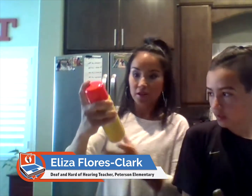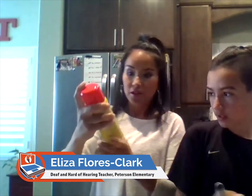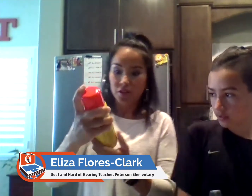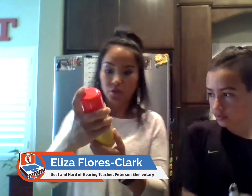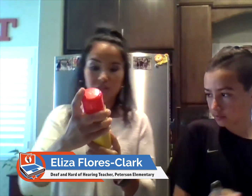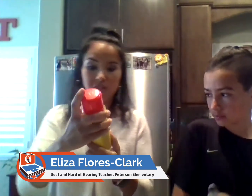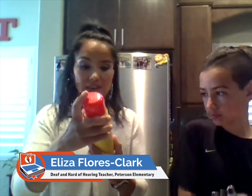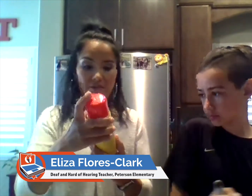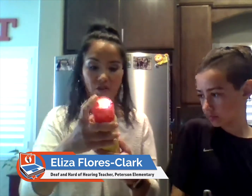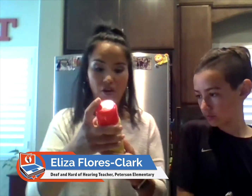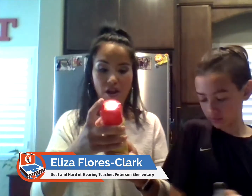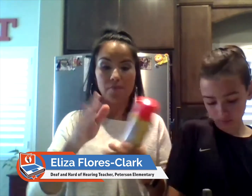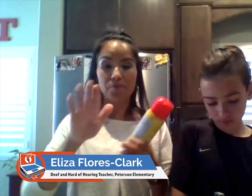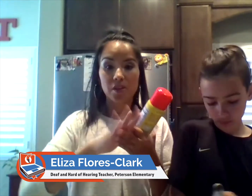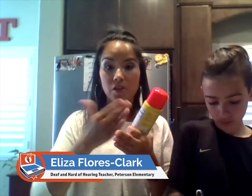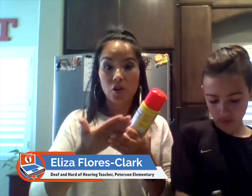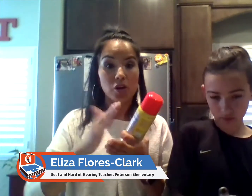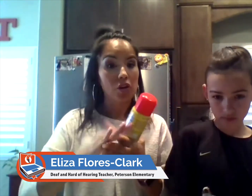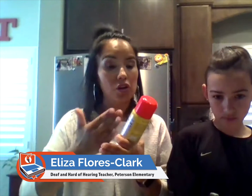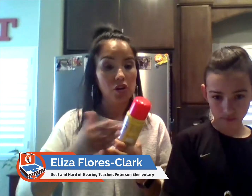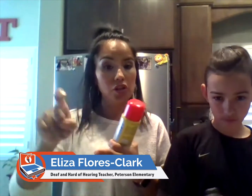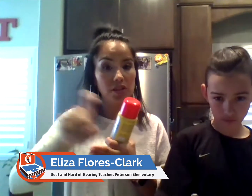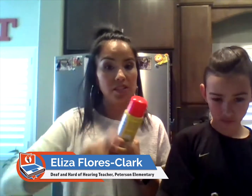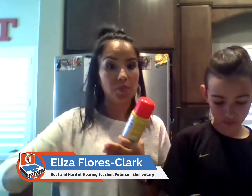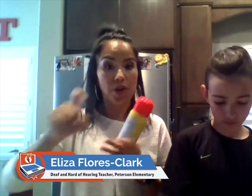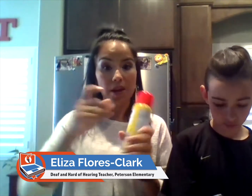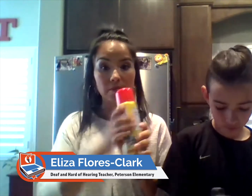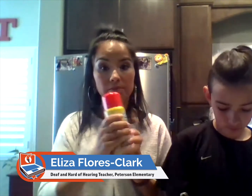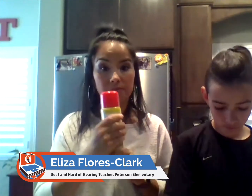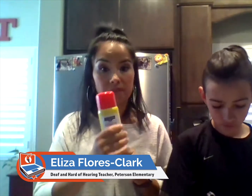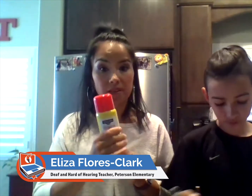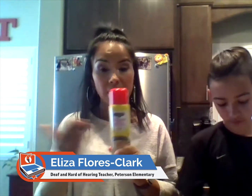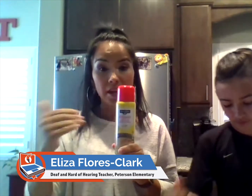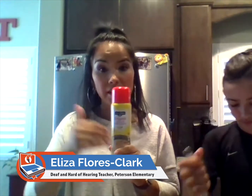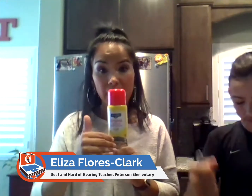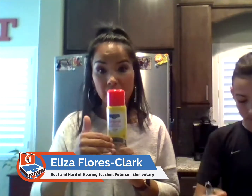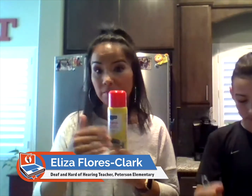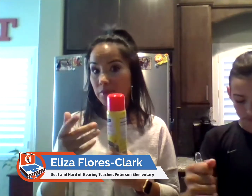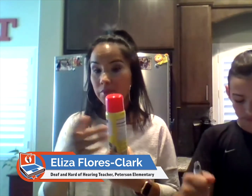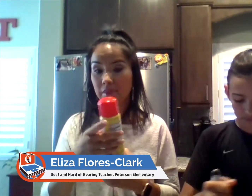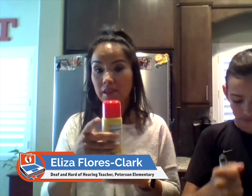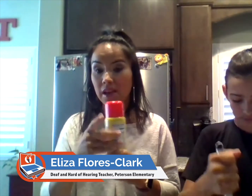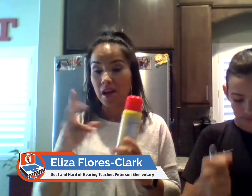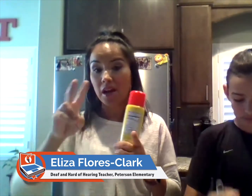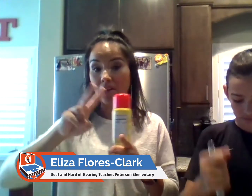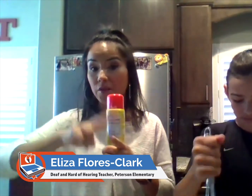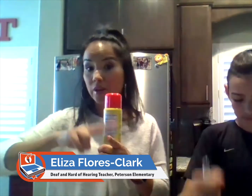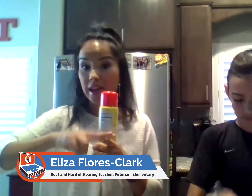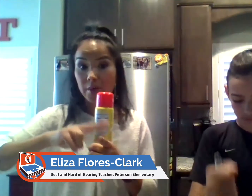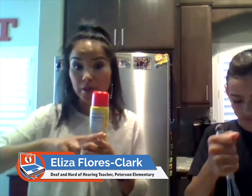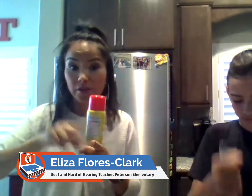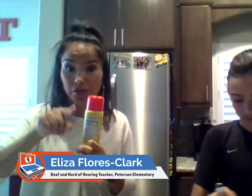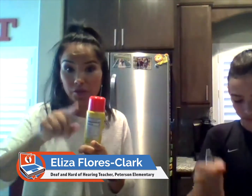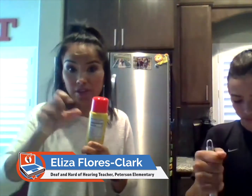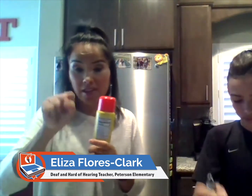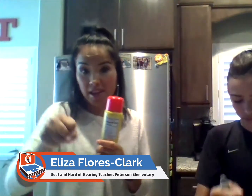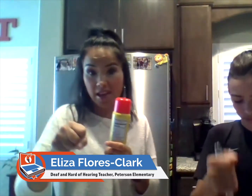So we just have our cooking spray. Again, vocabulary you